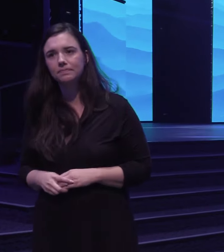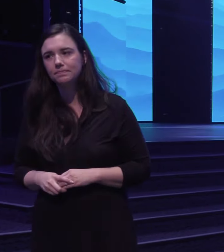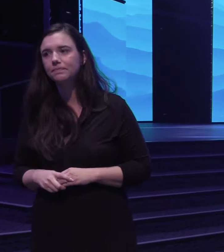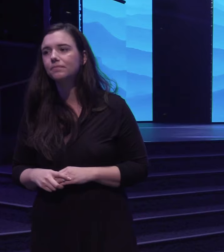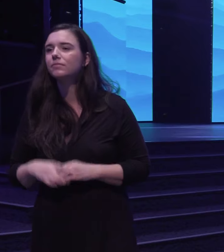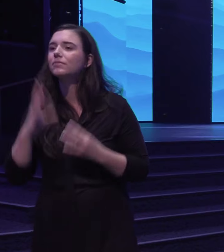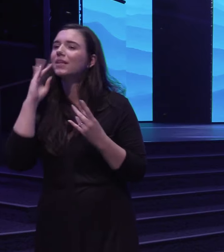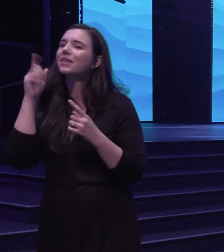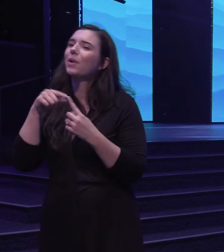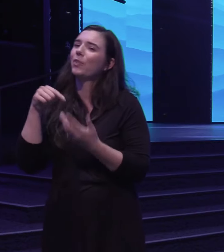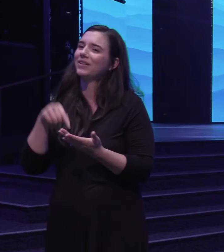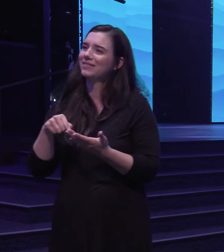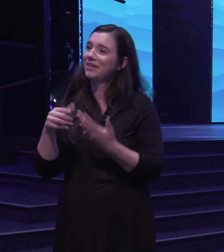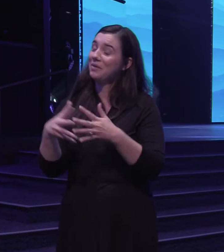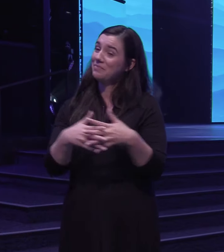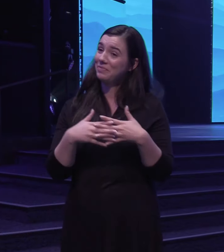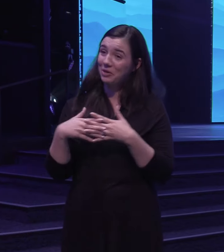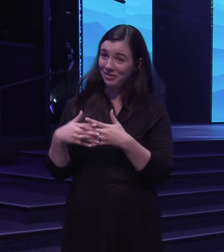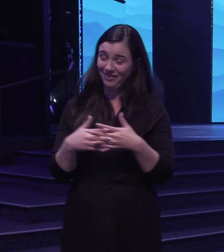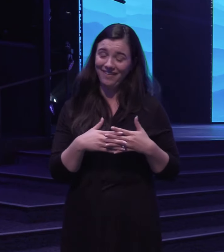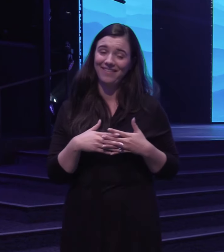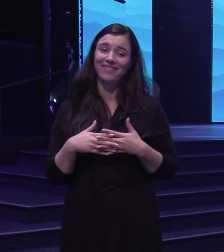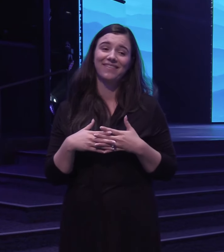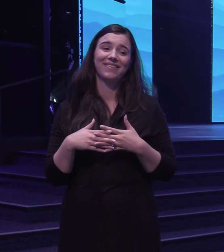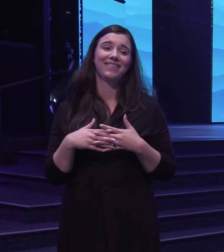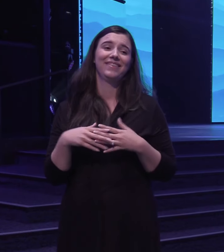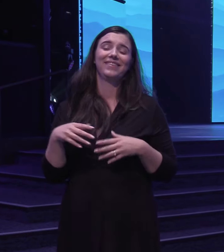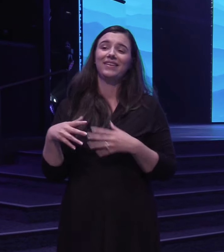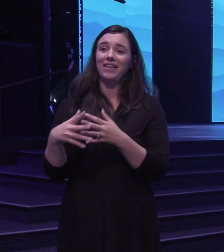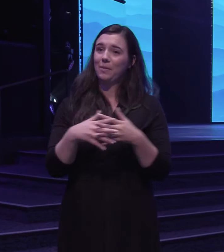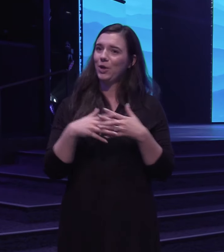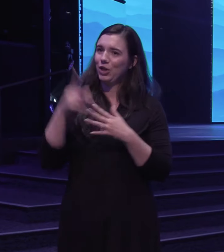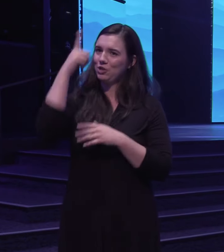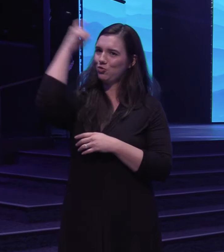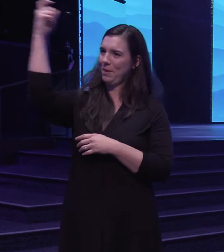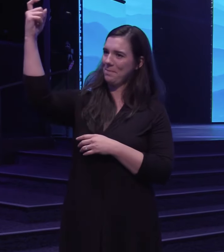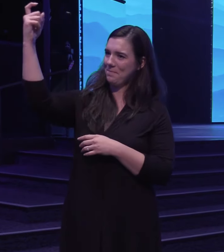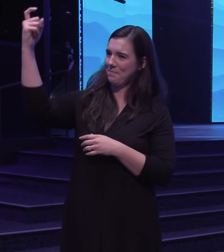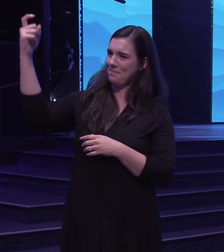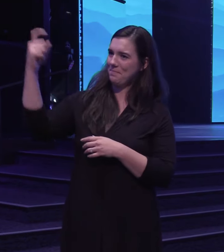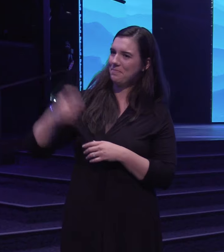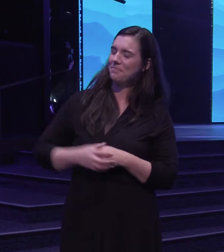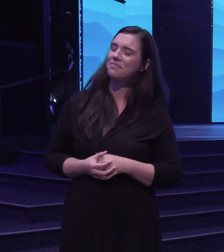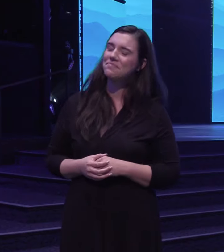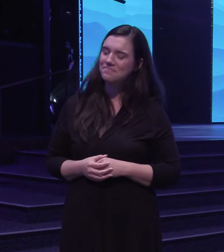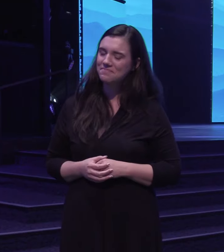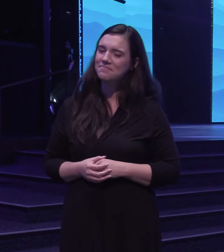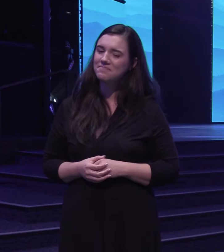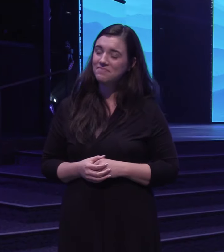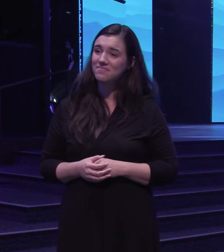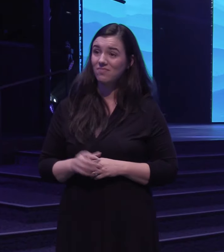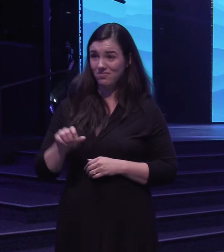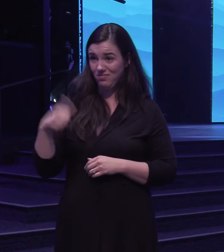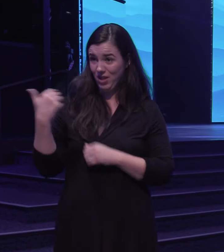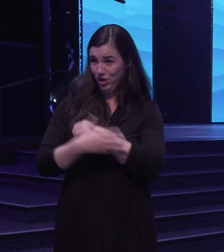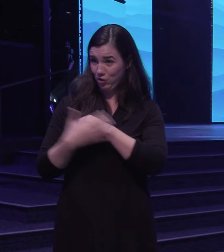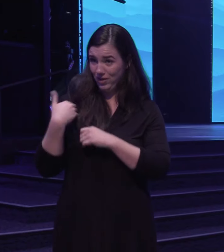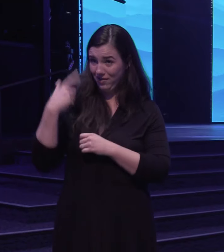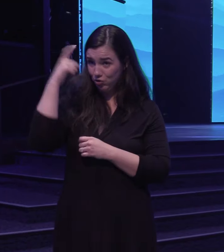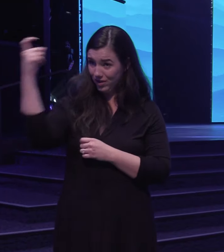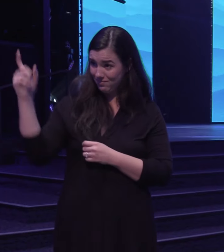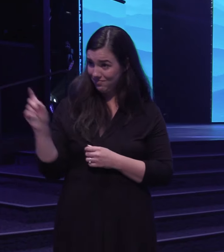this. America and the American dream. Does any other country have a